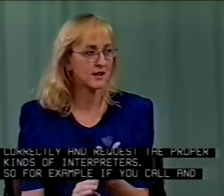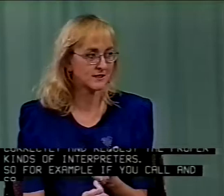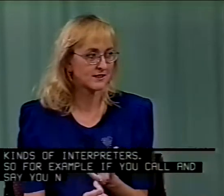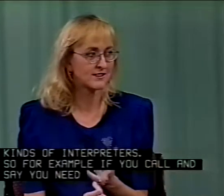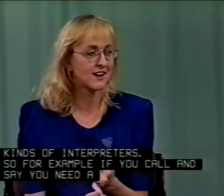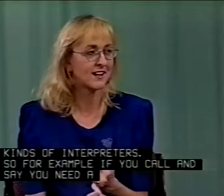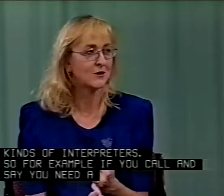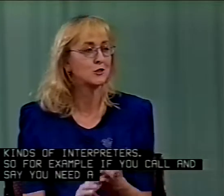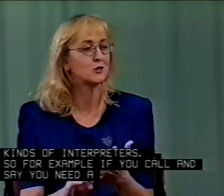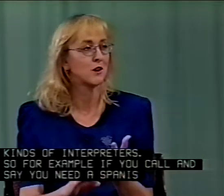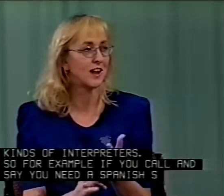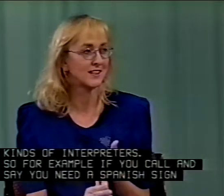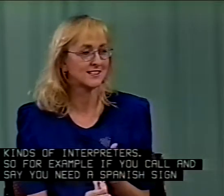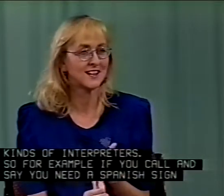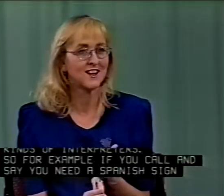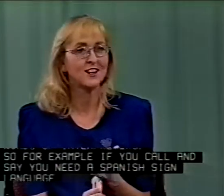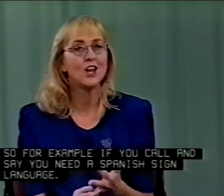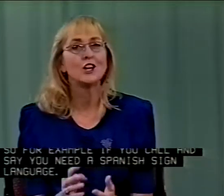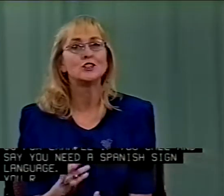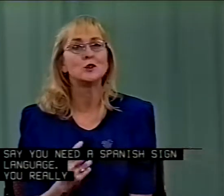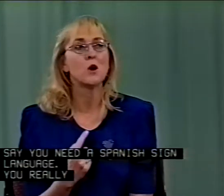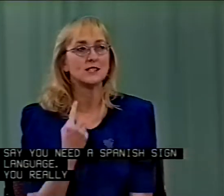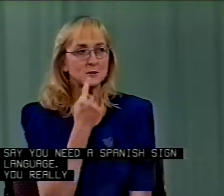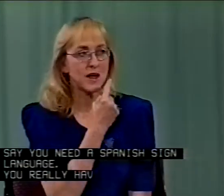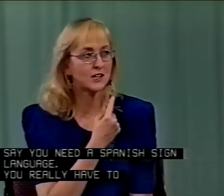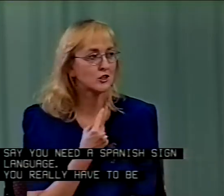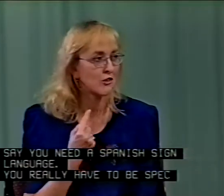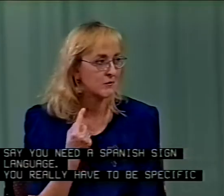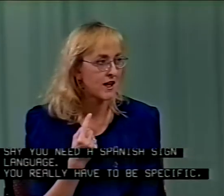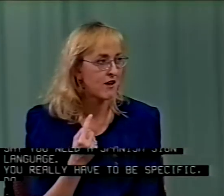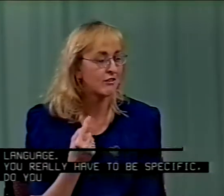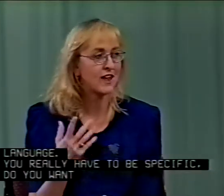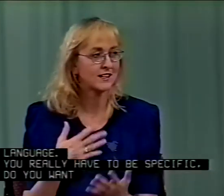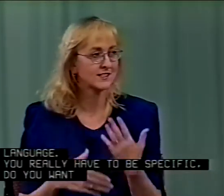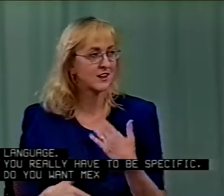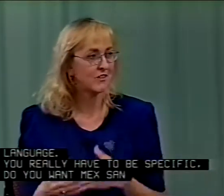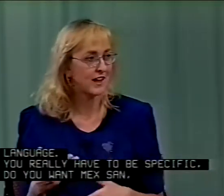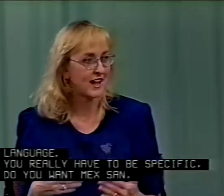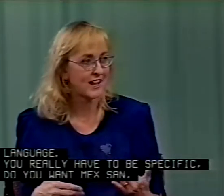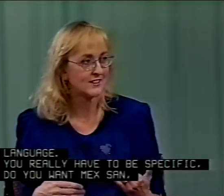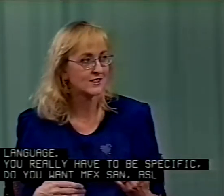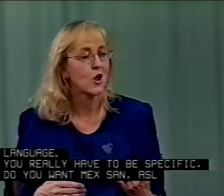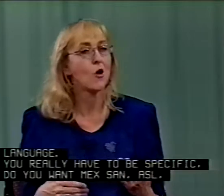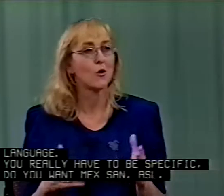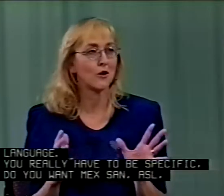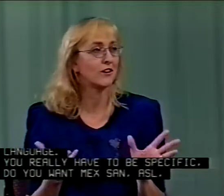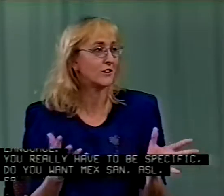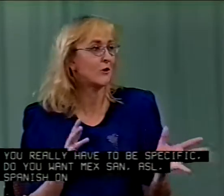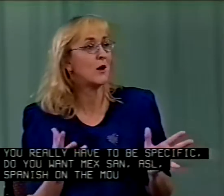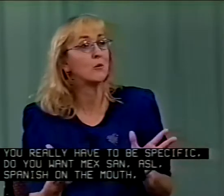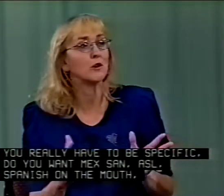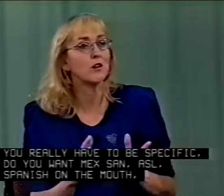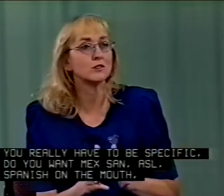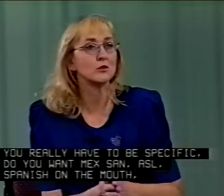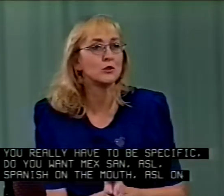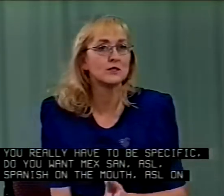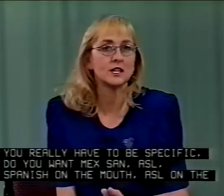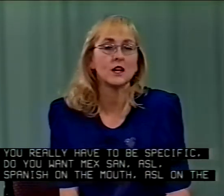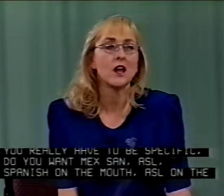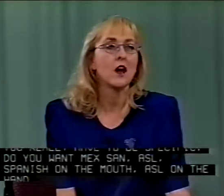Mexican sign language? Do you want ASL? Do you want Spanish on the mouth, ASL on the hands? Or, you know, and we're also using